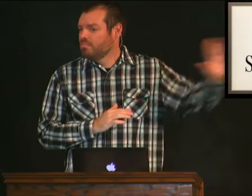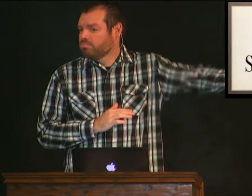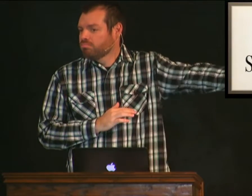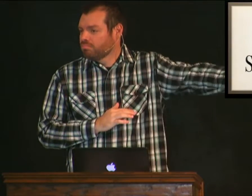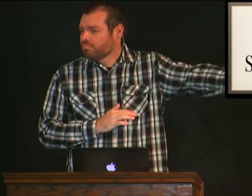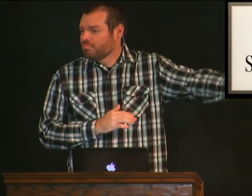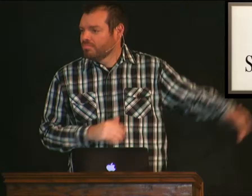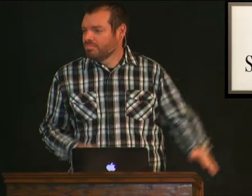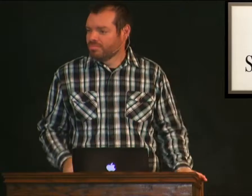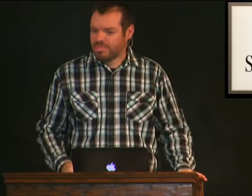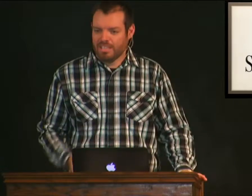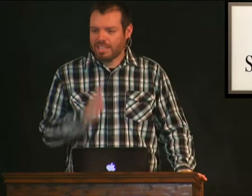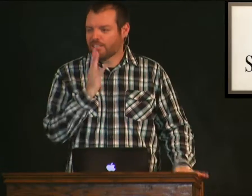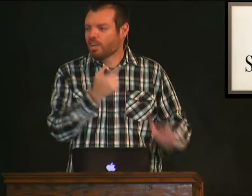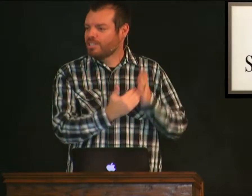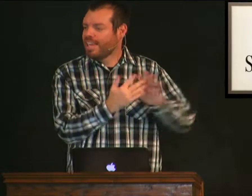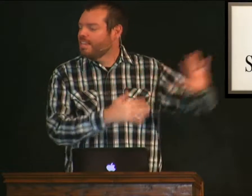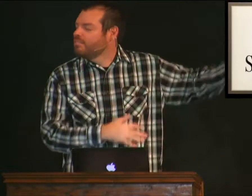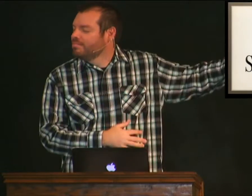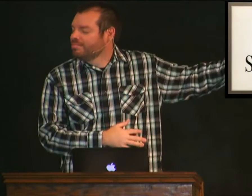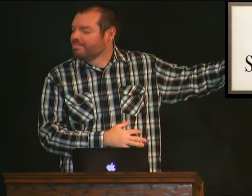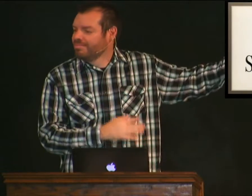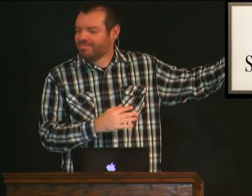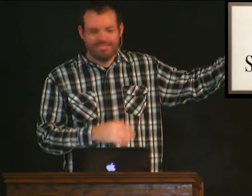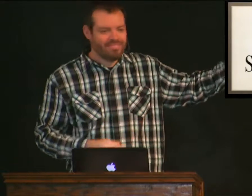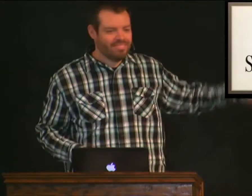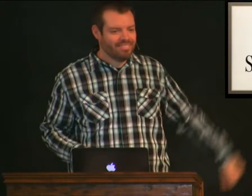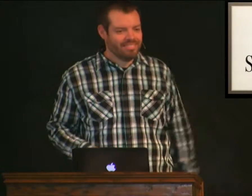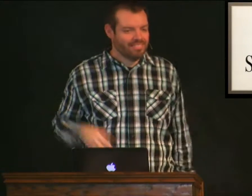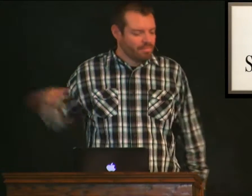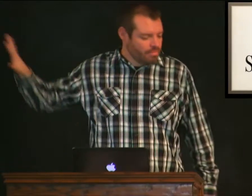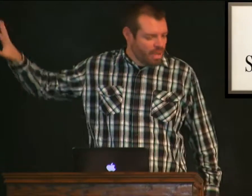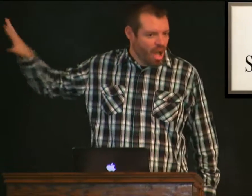me. And you like talk to the hand.